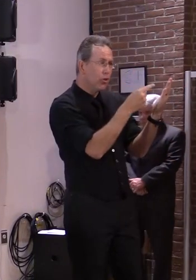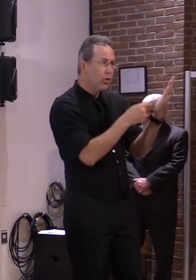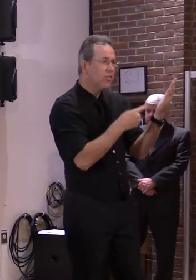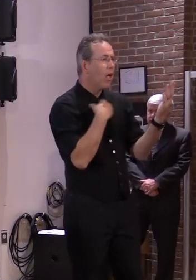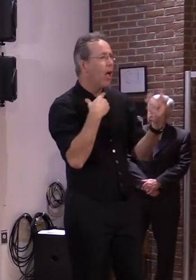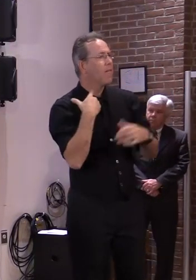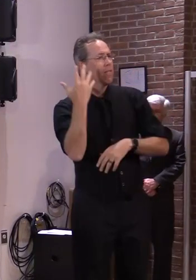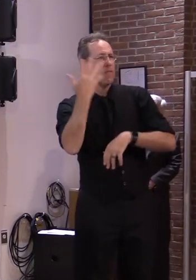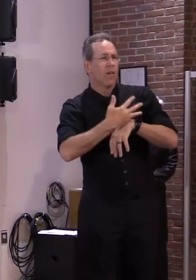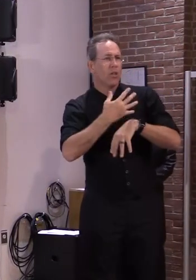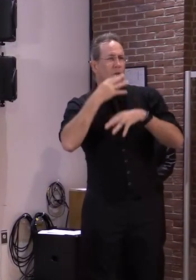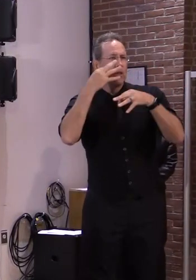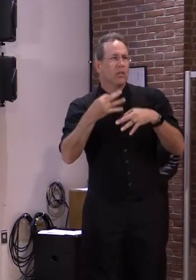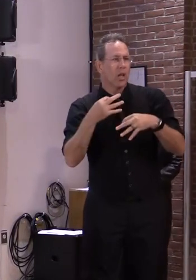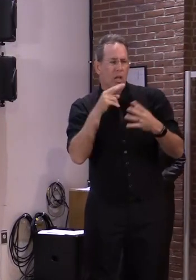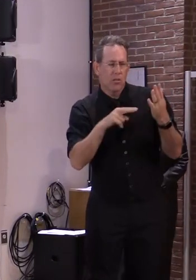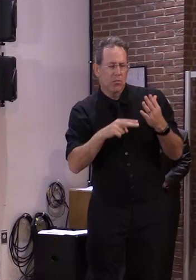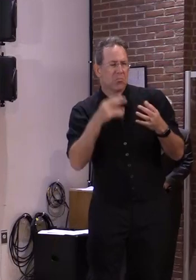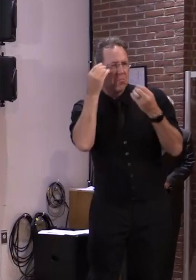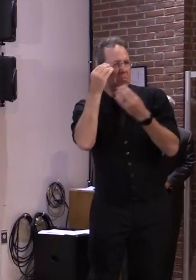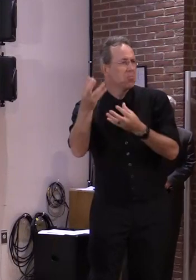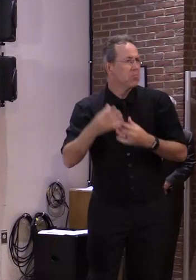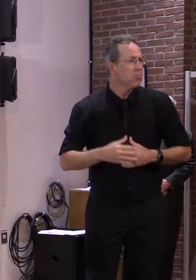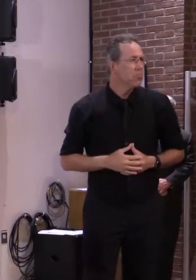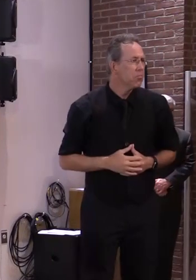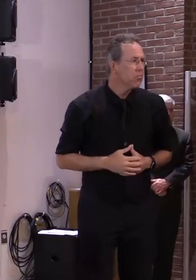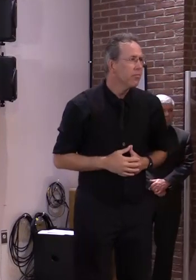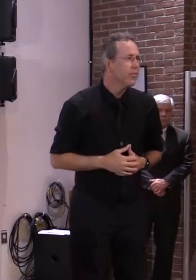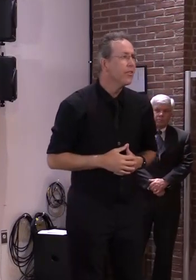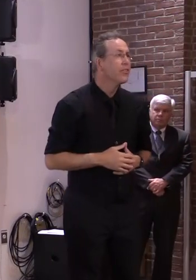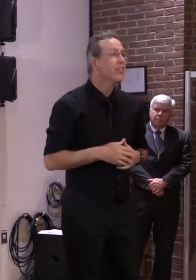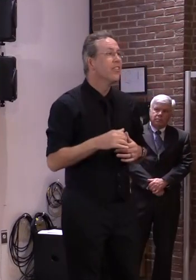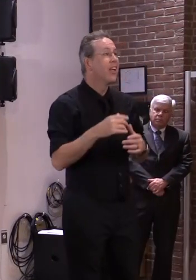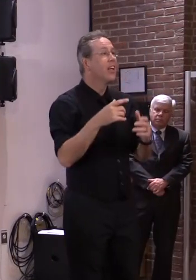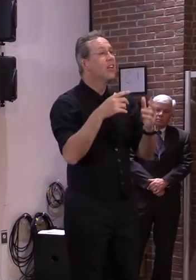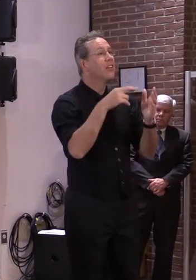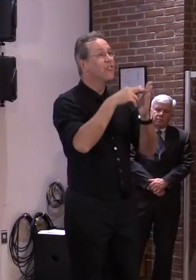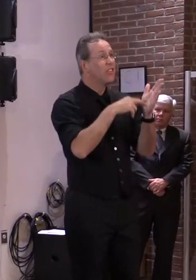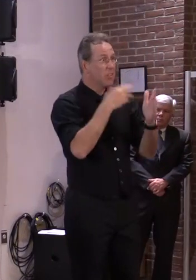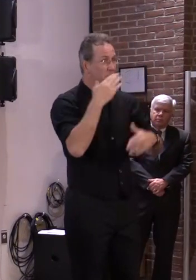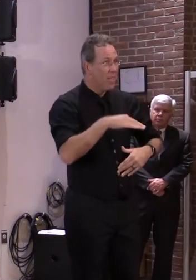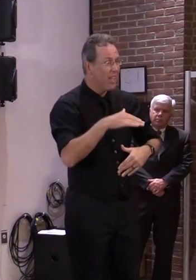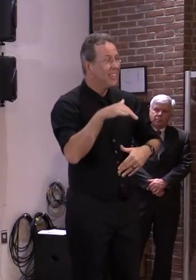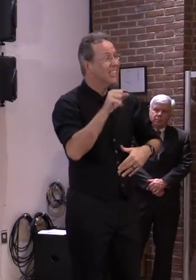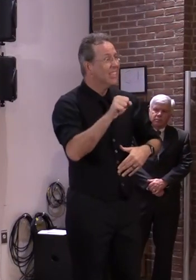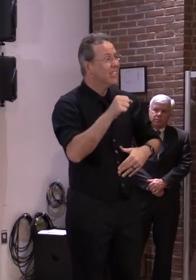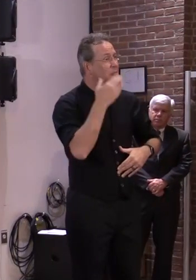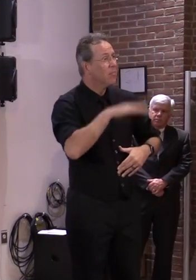be that onerous? I do. Yeah. I think it will be onerous,